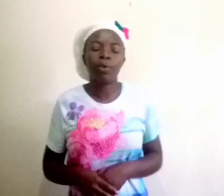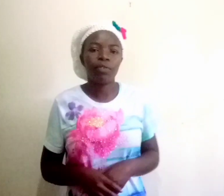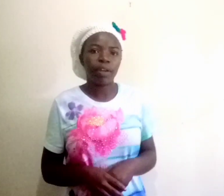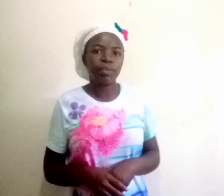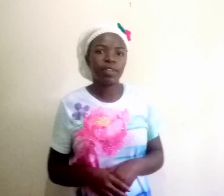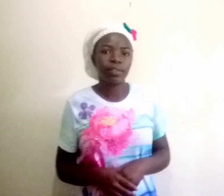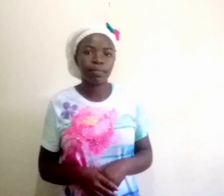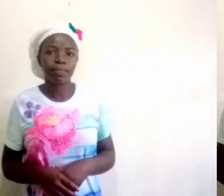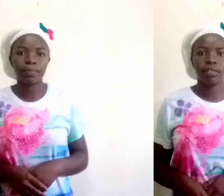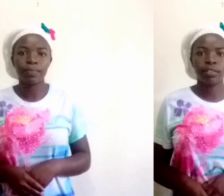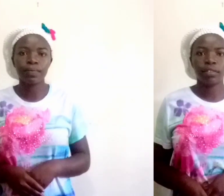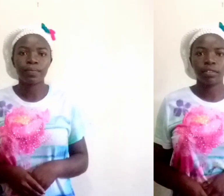Proverbs.